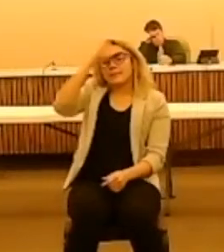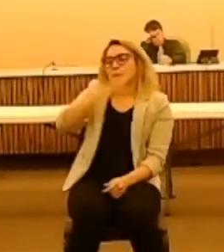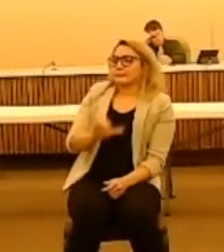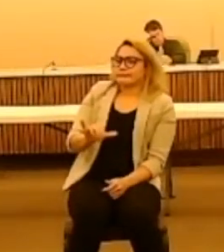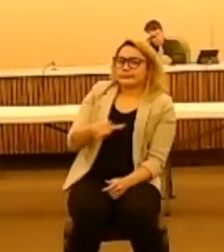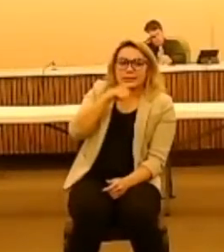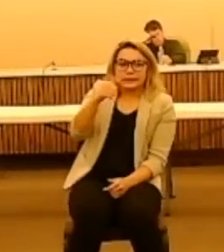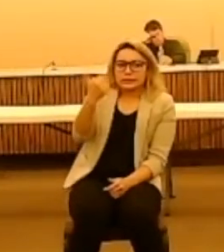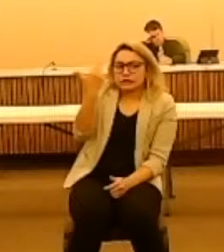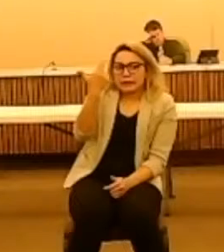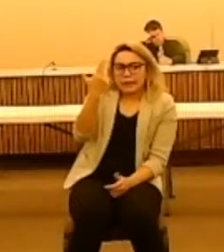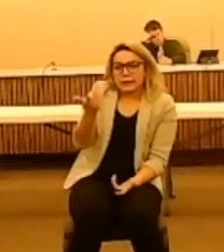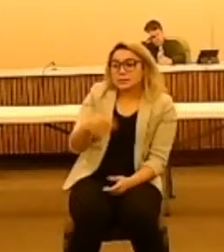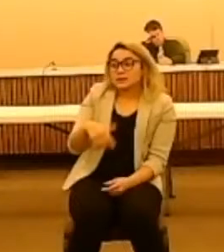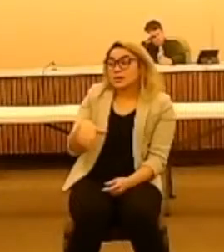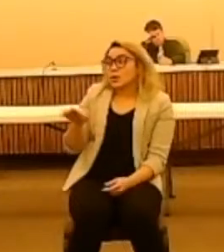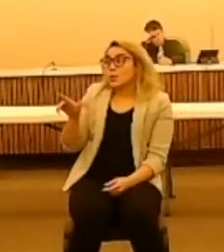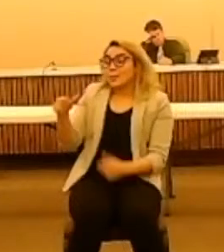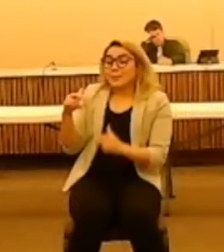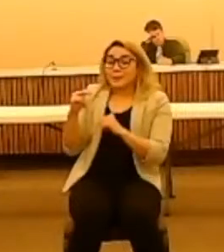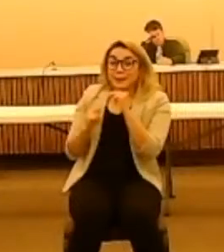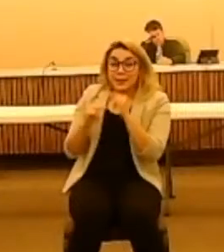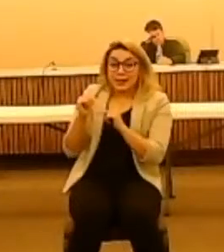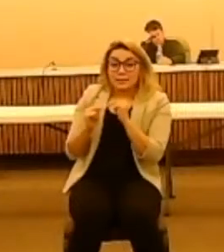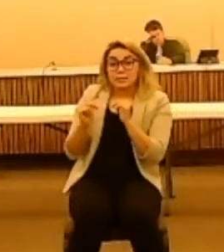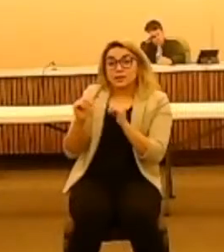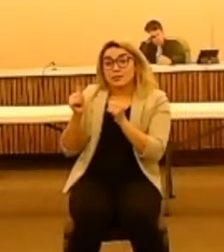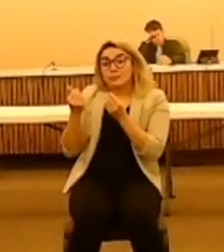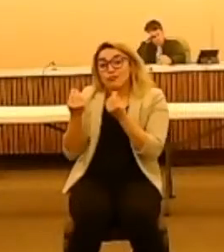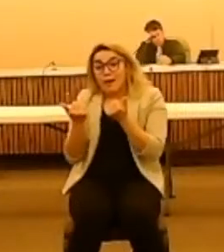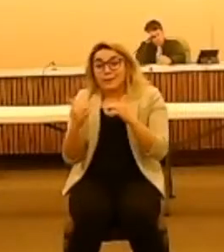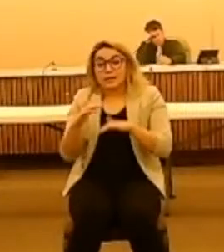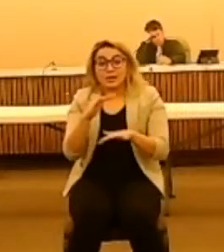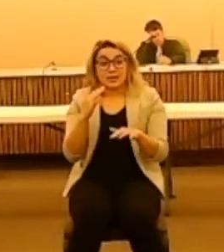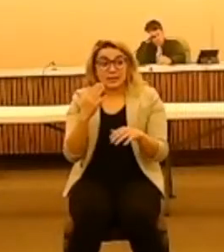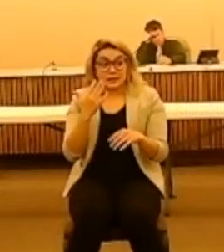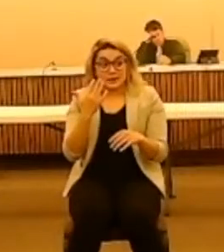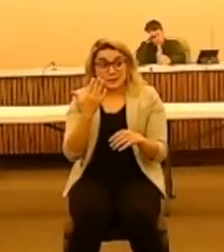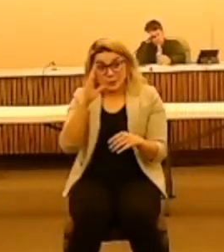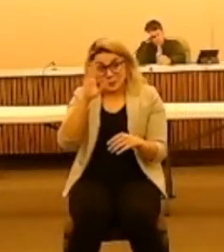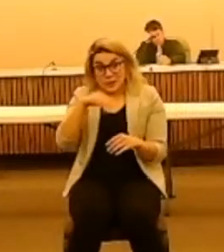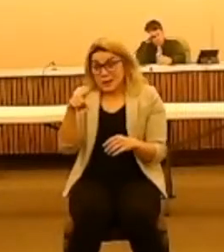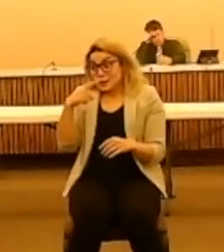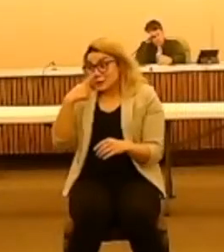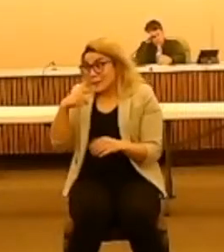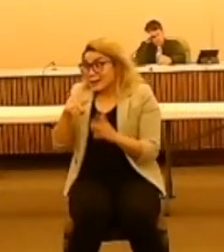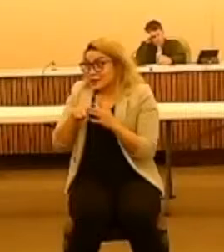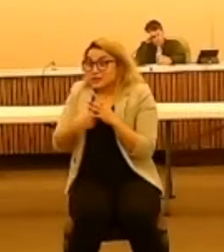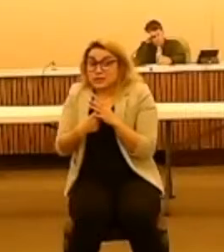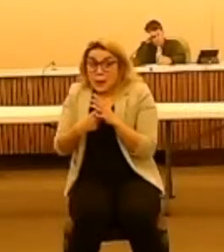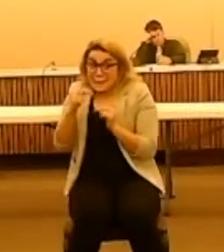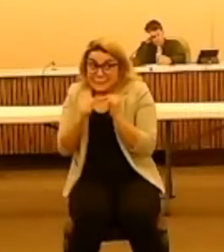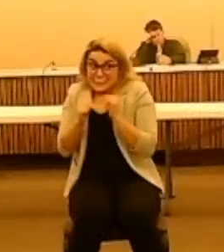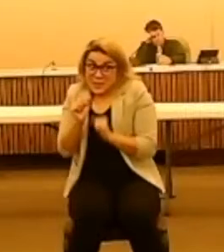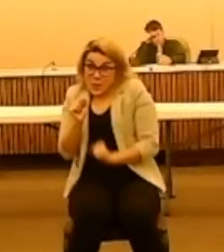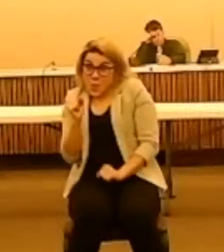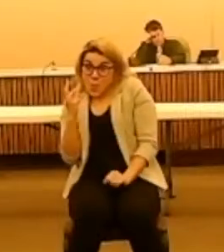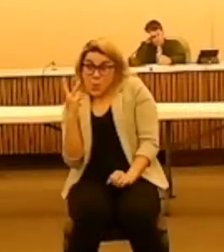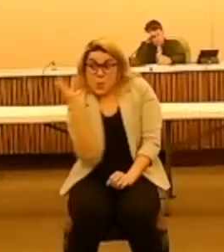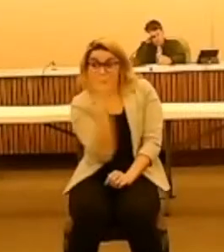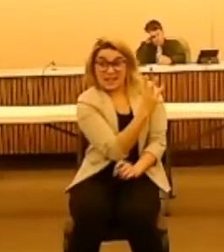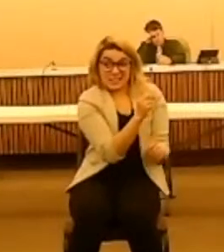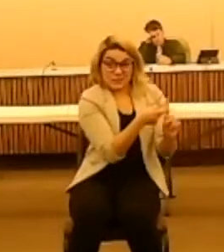the property is months and months and over a year of work, can you start on the west property and work with us here?